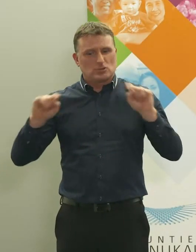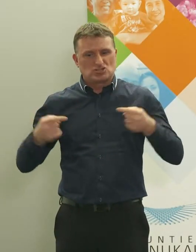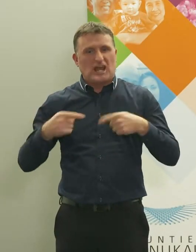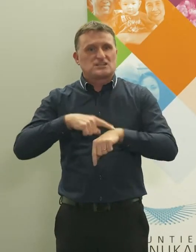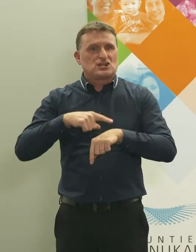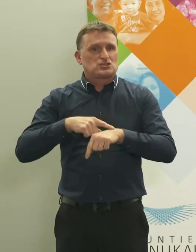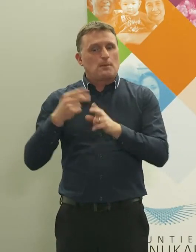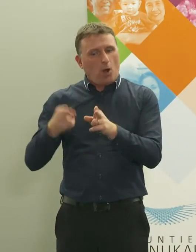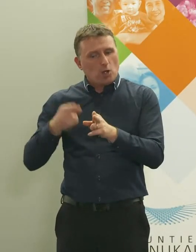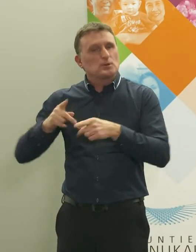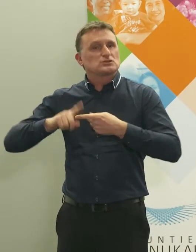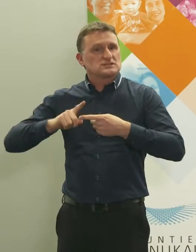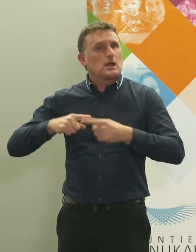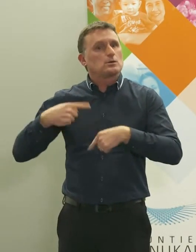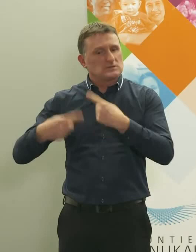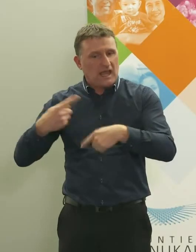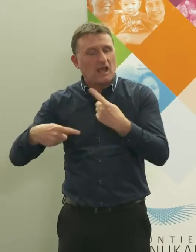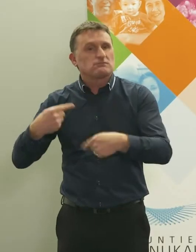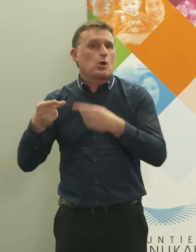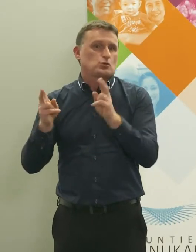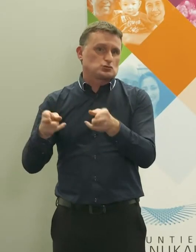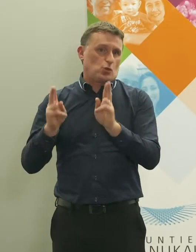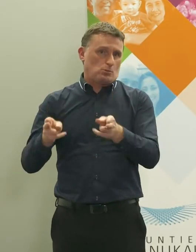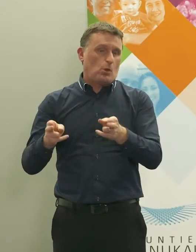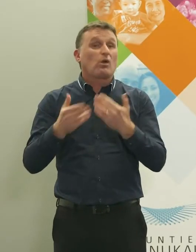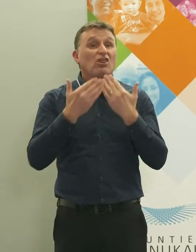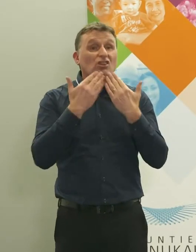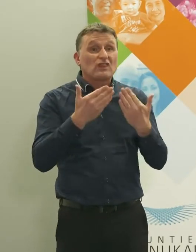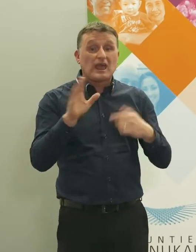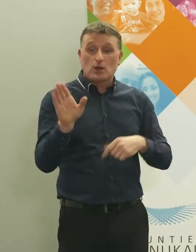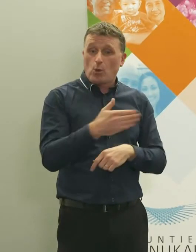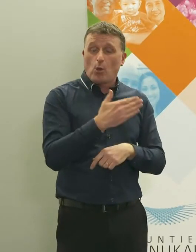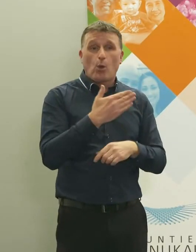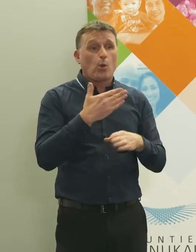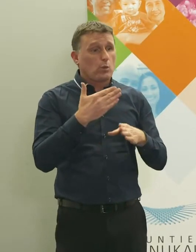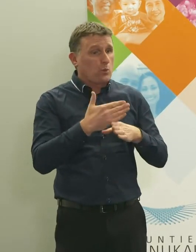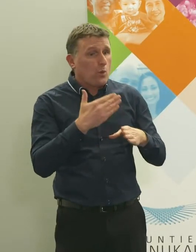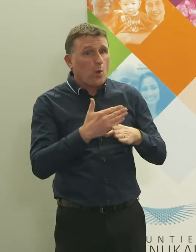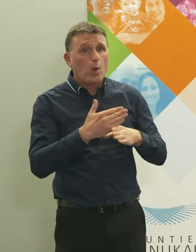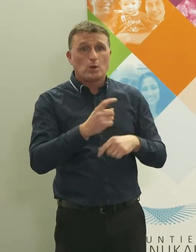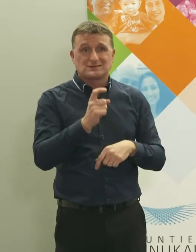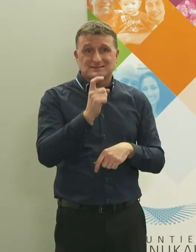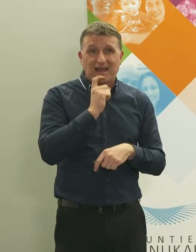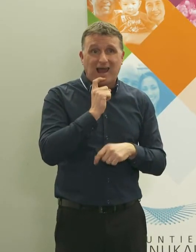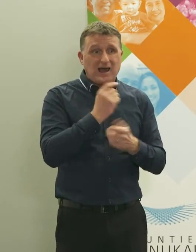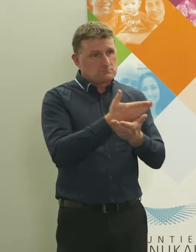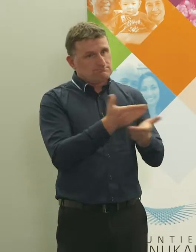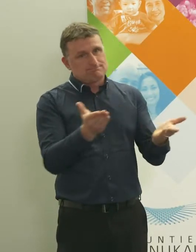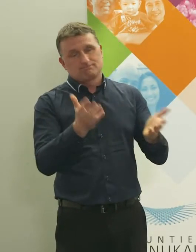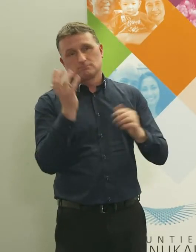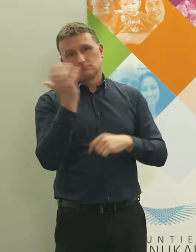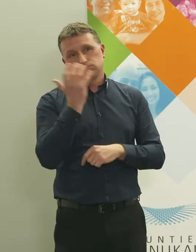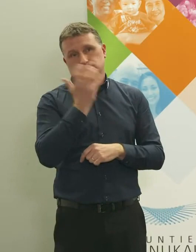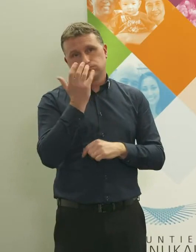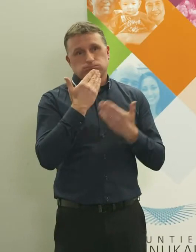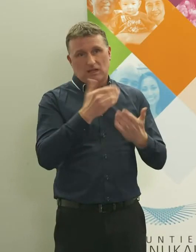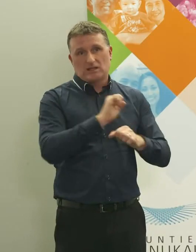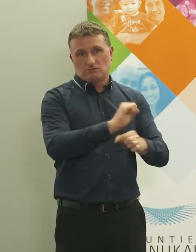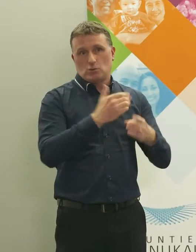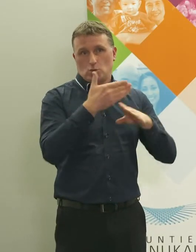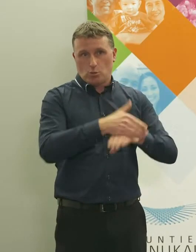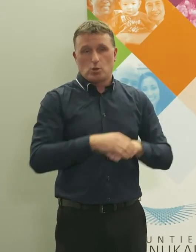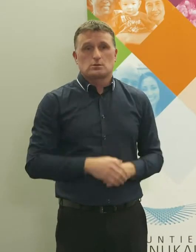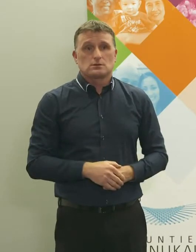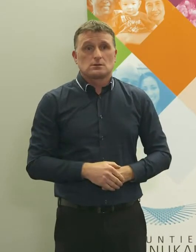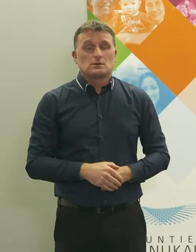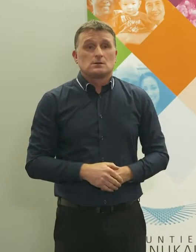challenging time. And I want to thank all of the workforces across the health system for their enormous contributions. Just a reminder, this